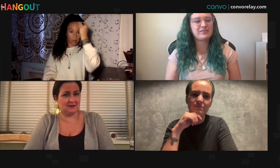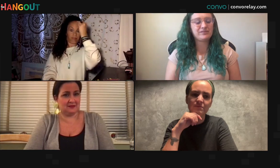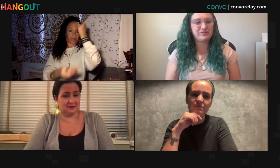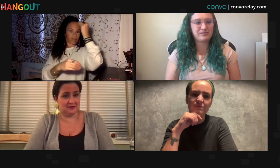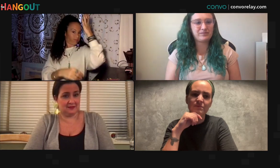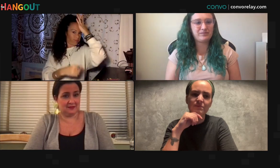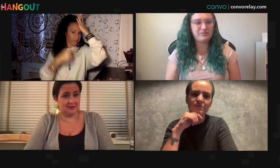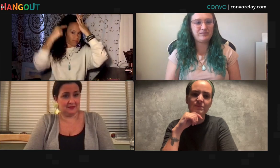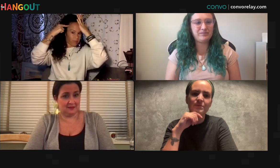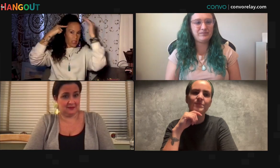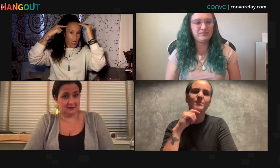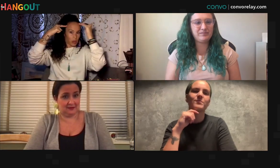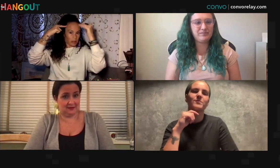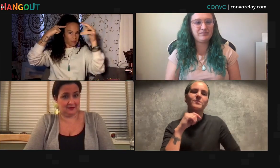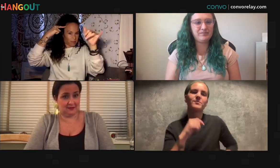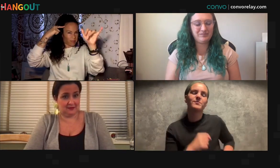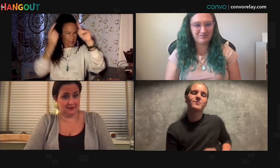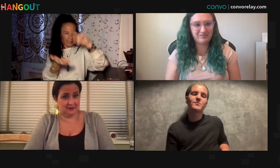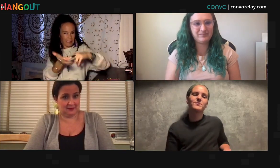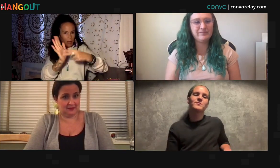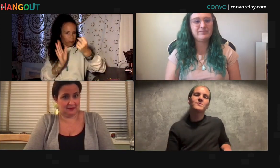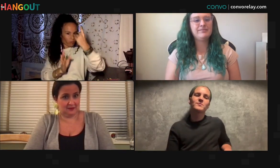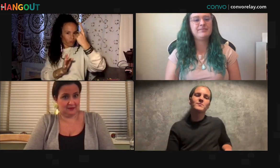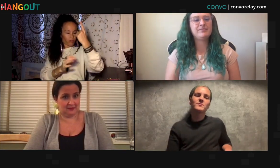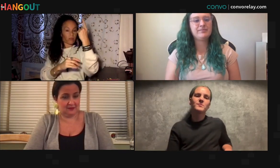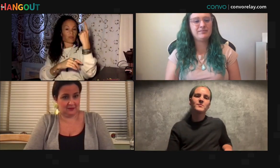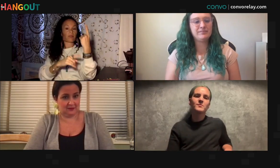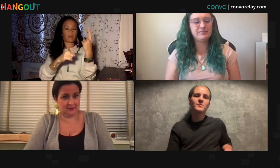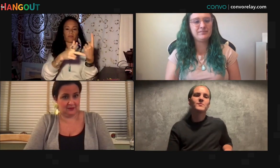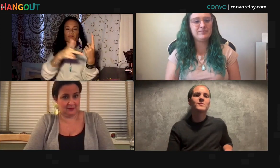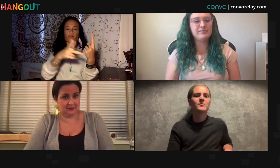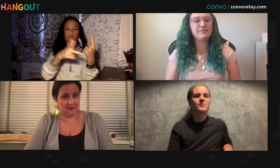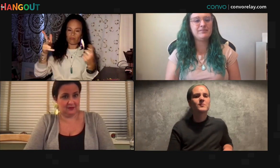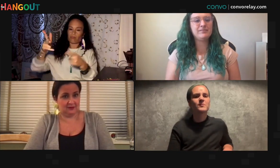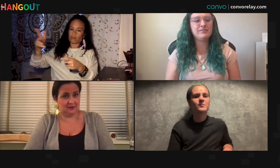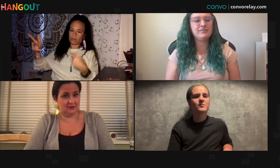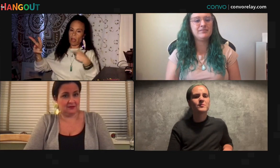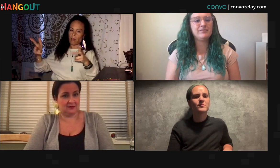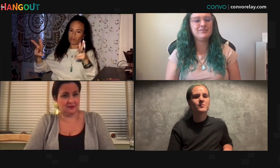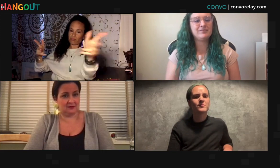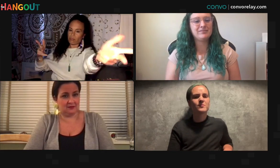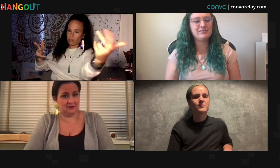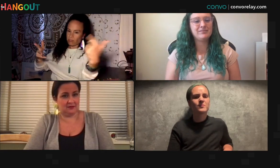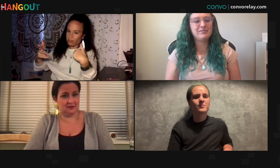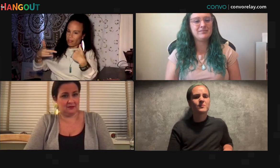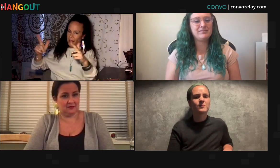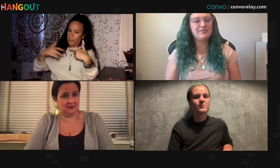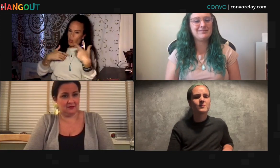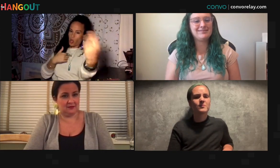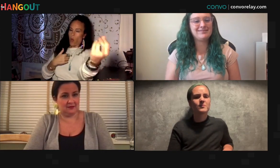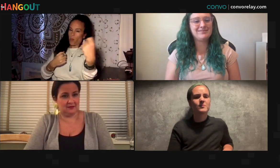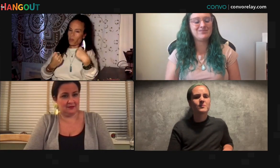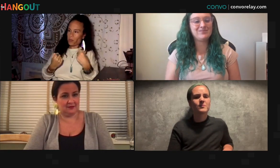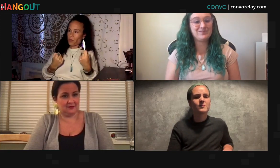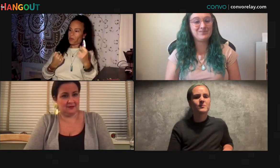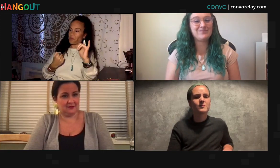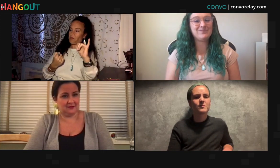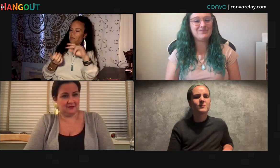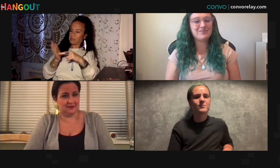And once I was conscious of numbers, I saw